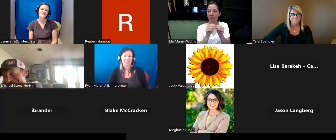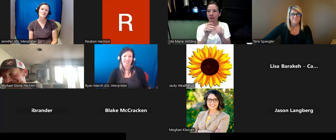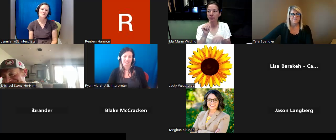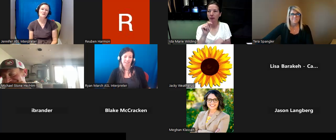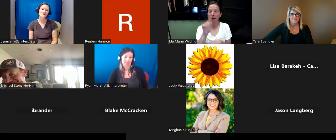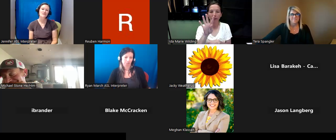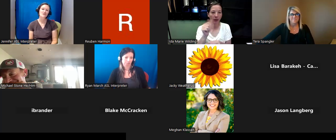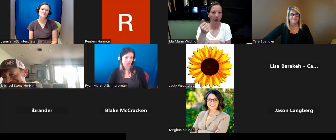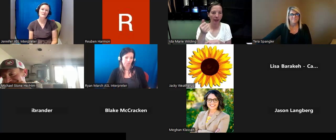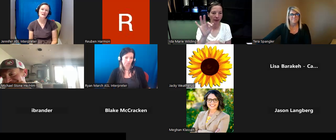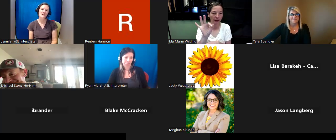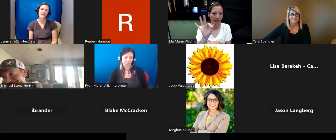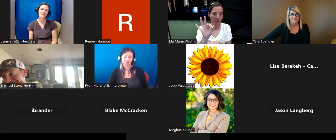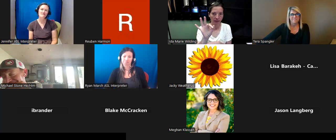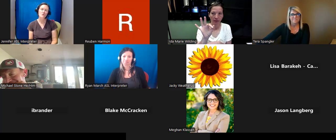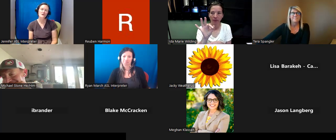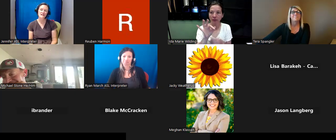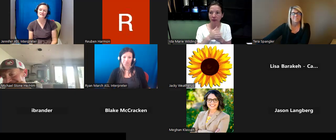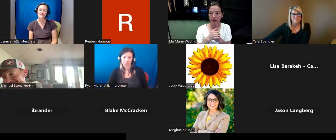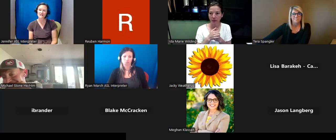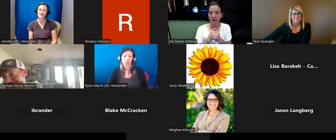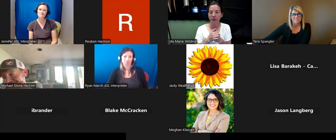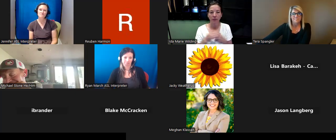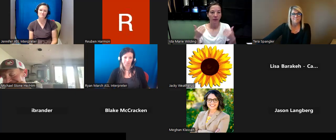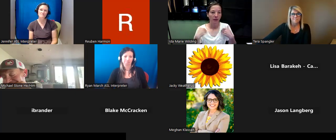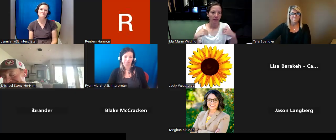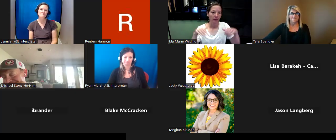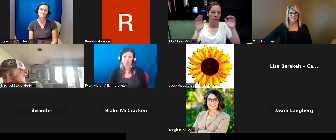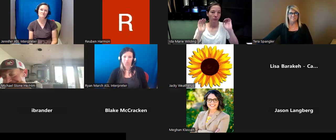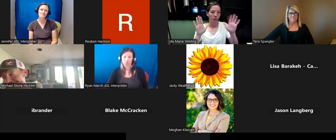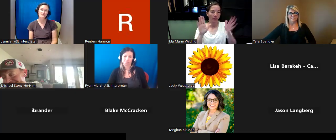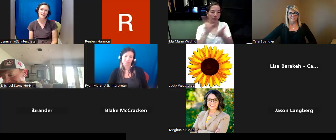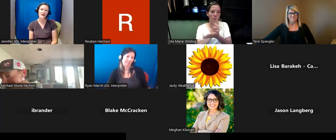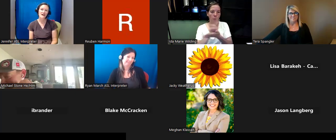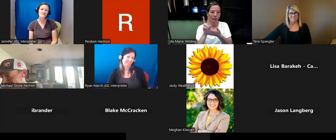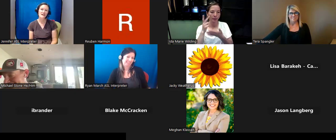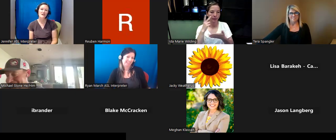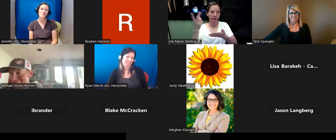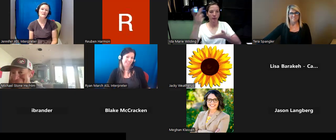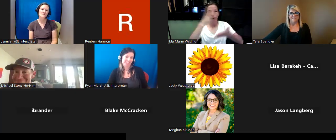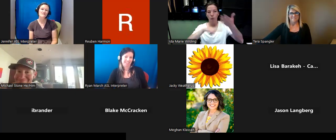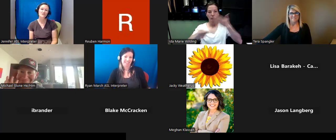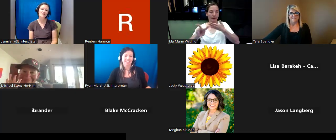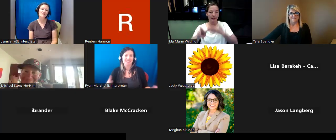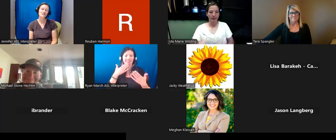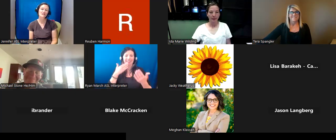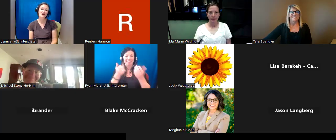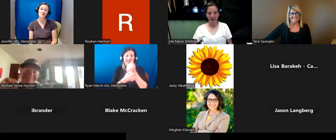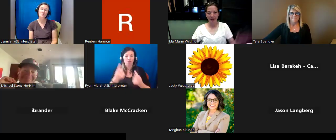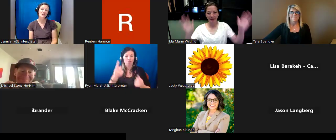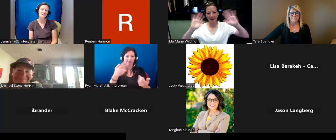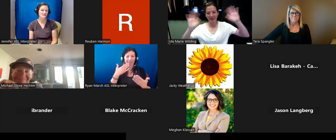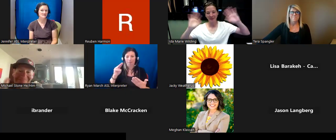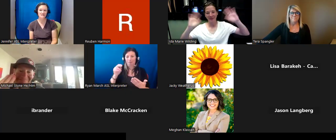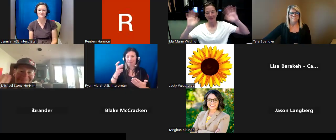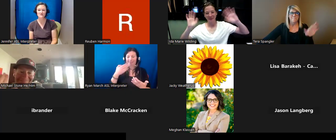All right. So we will go ahead and adjourn the meeting at 4:19. Thanks, everyone. Have a wonderful